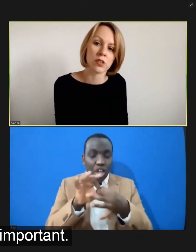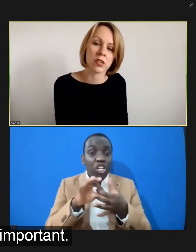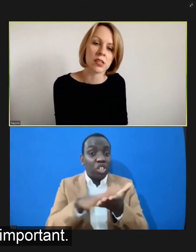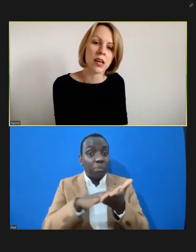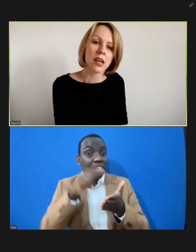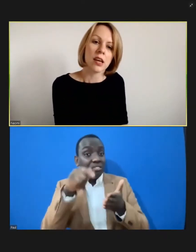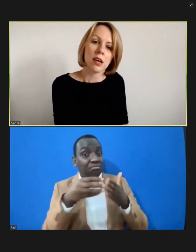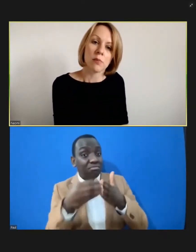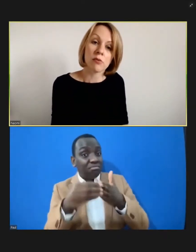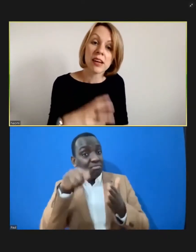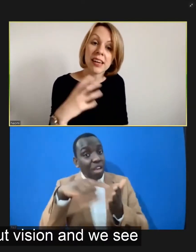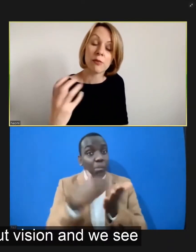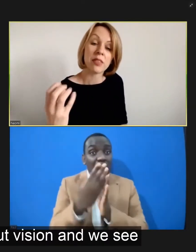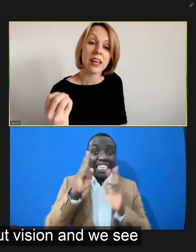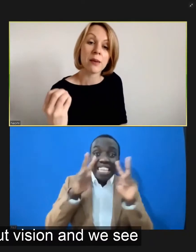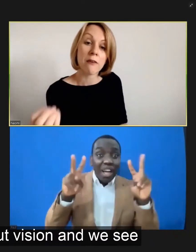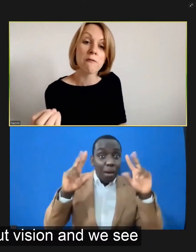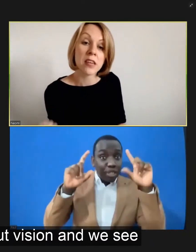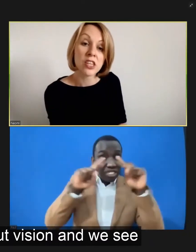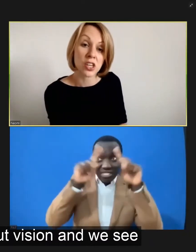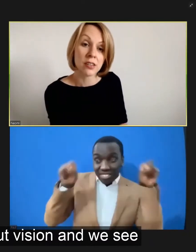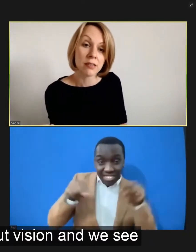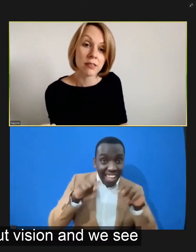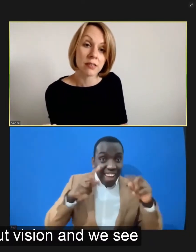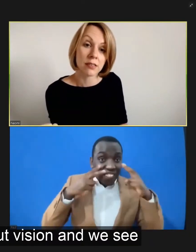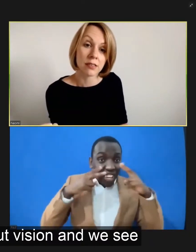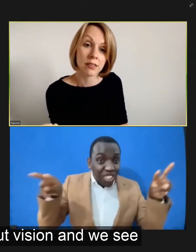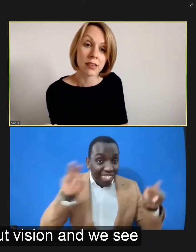important. But really, if we think about vision,